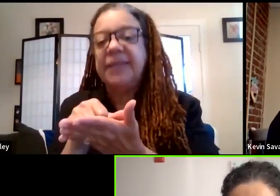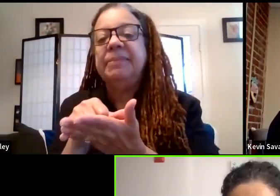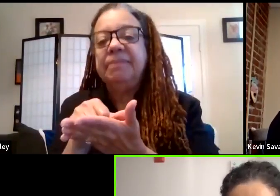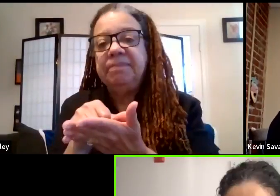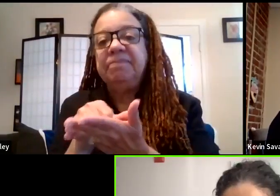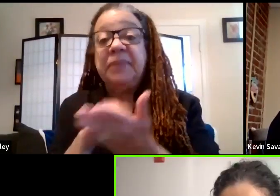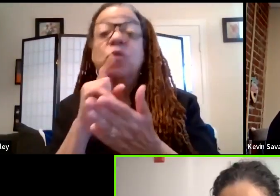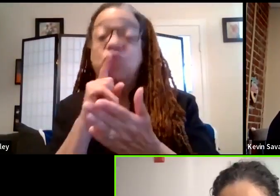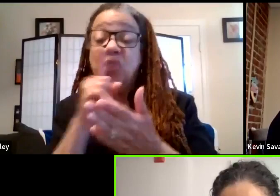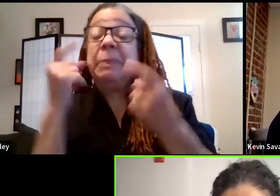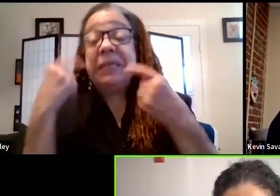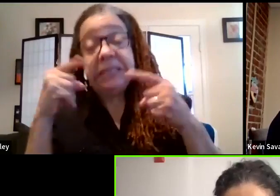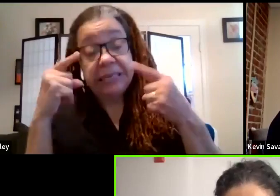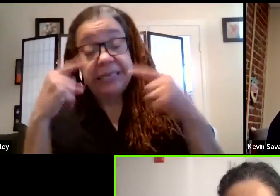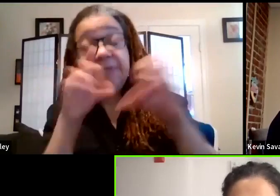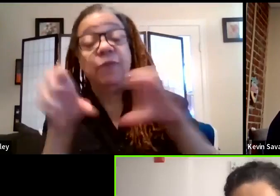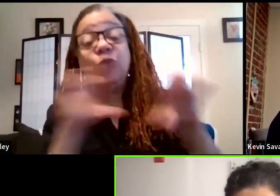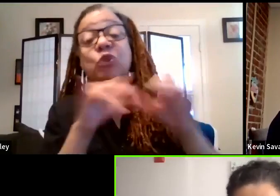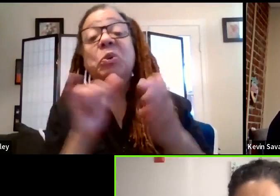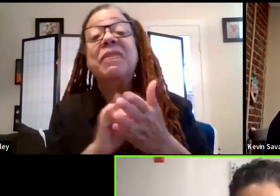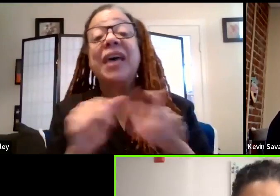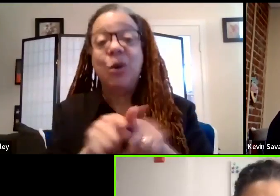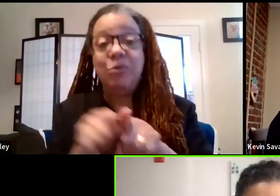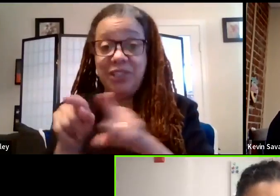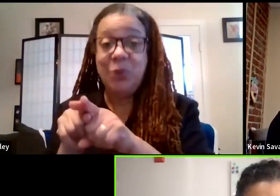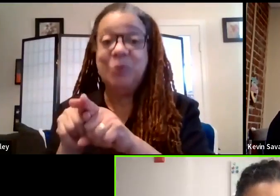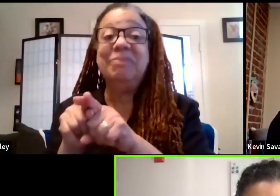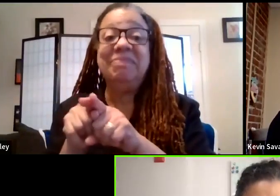pretty successful doing that as well.